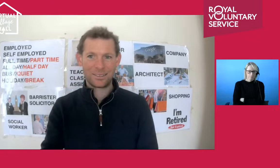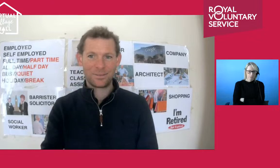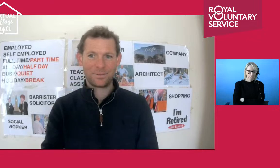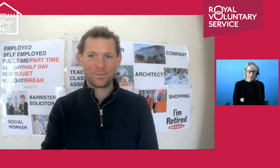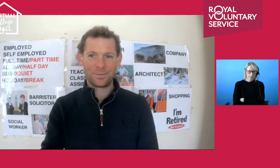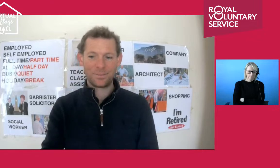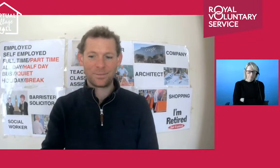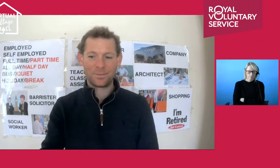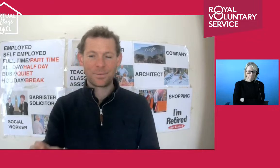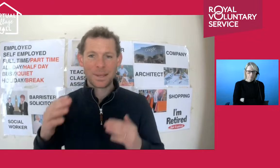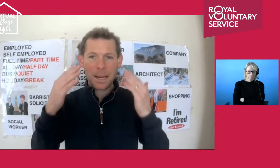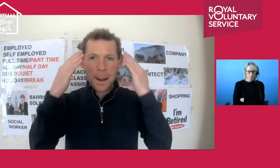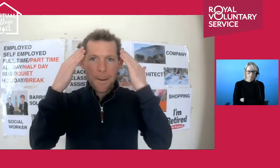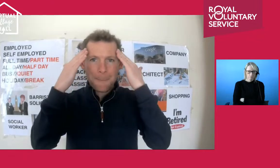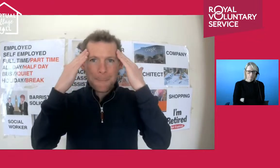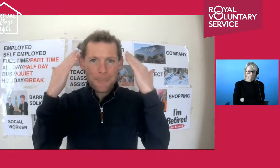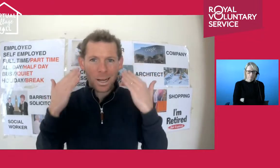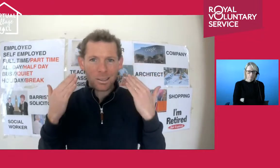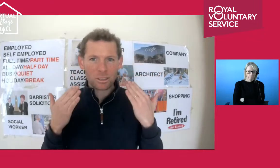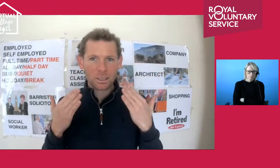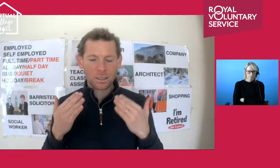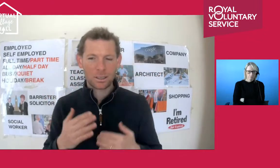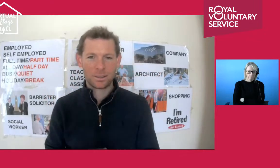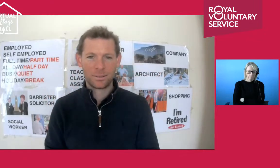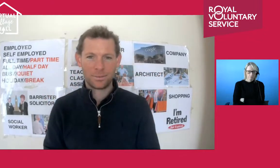And number 10.